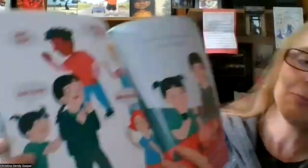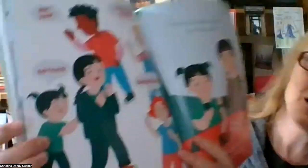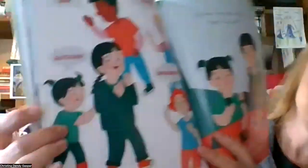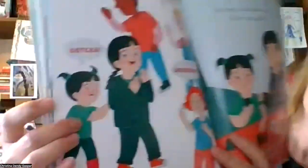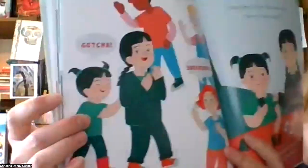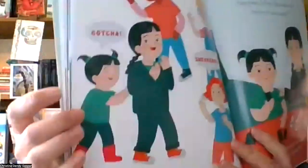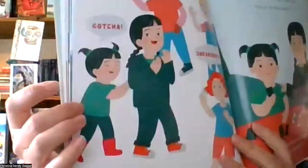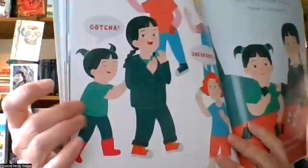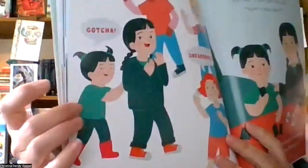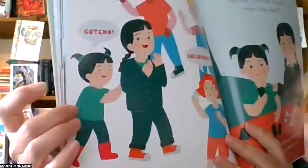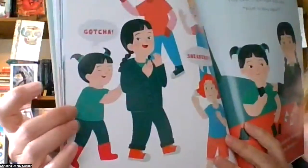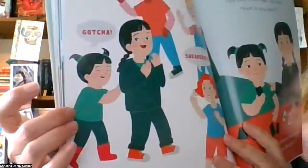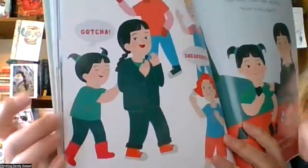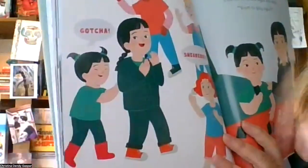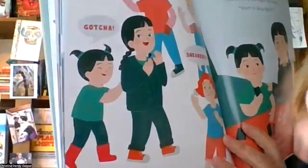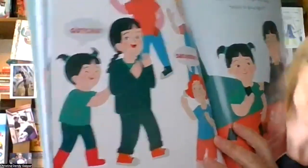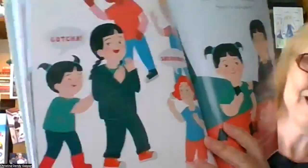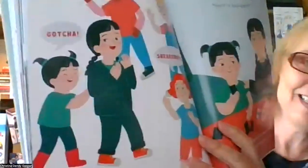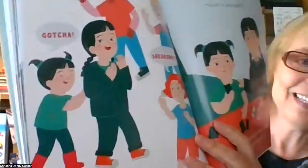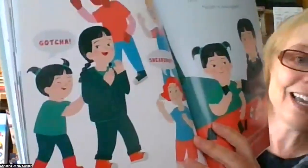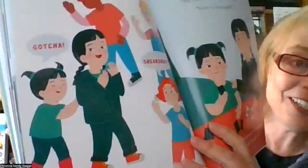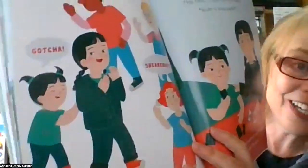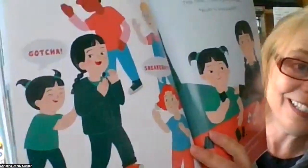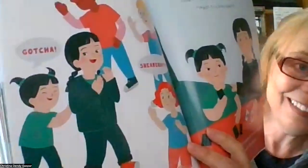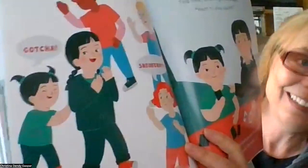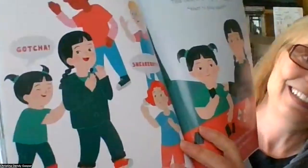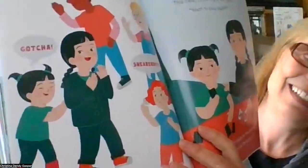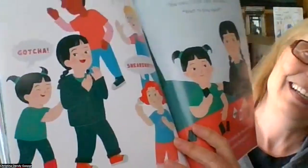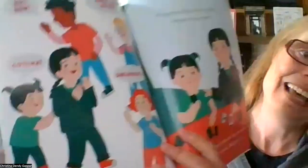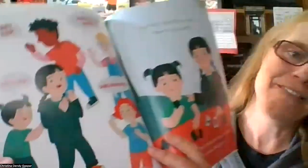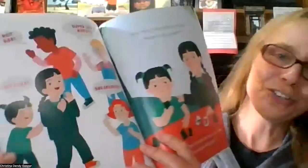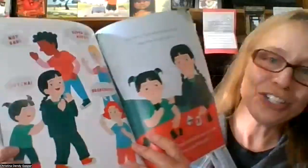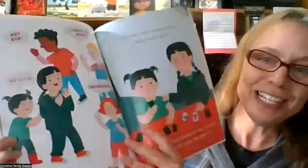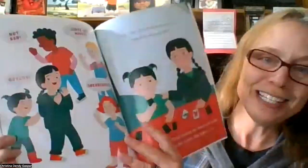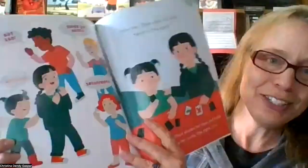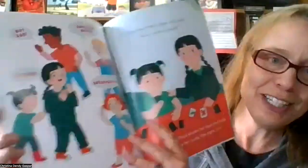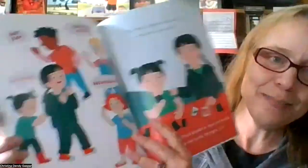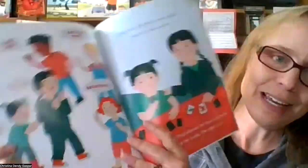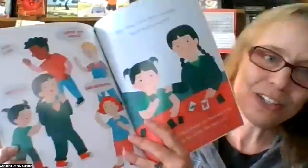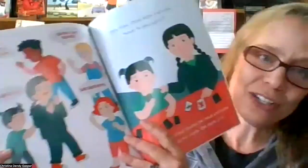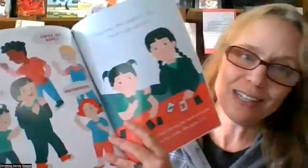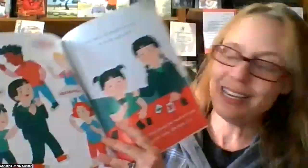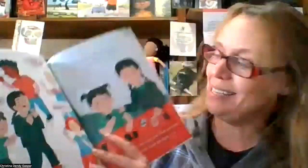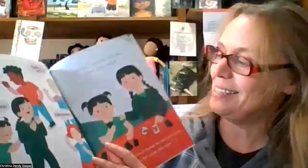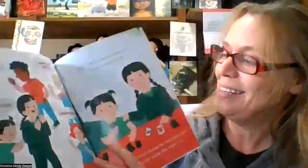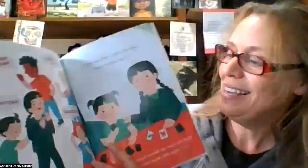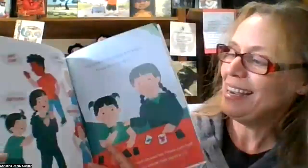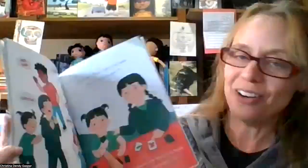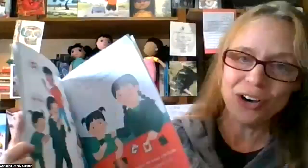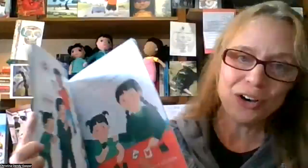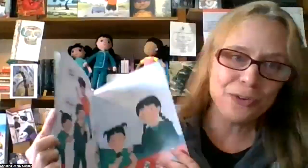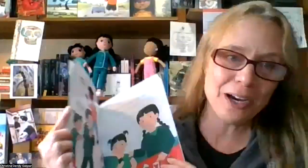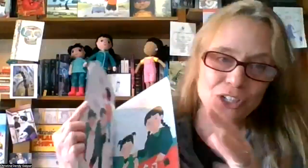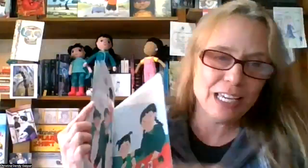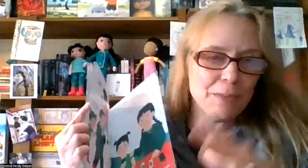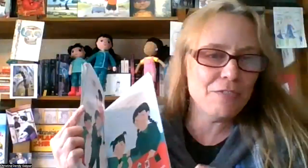So, but this is probably the very back here where Dinah says, "Gotcha," after she's managed to stay hidden. And